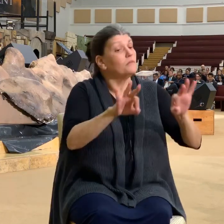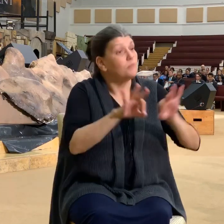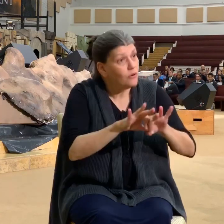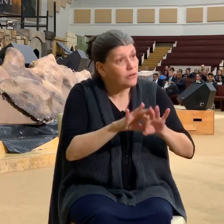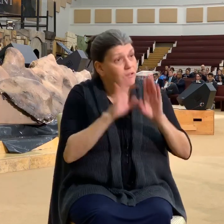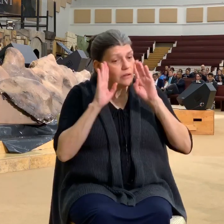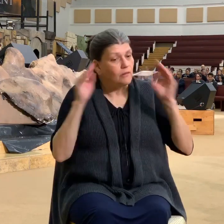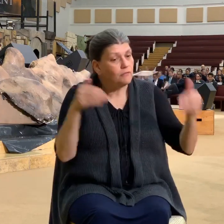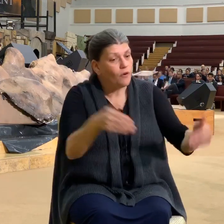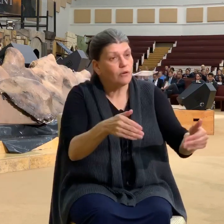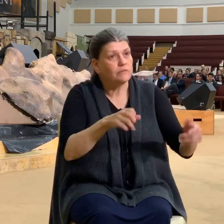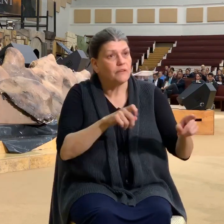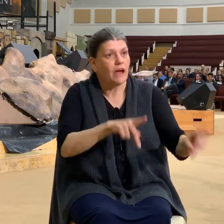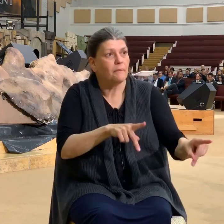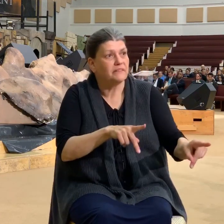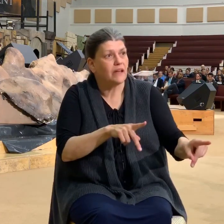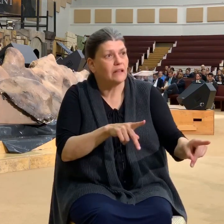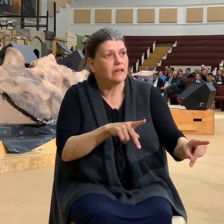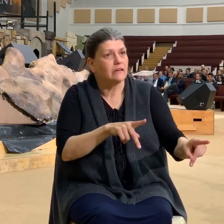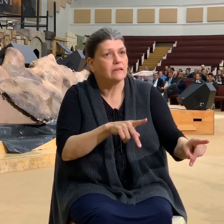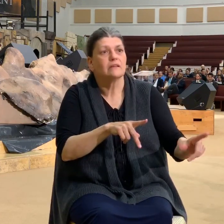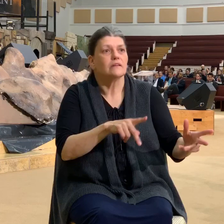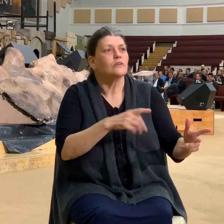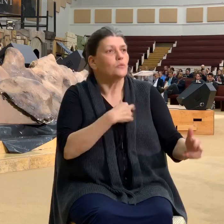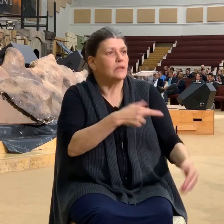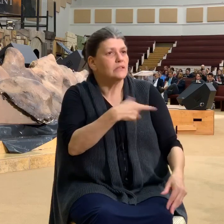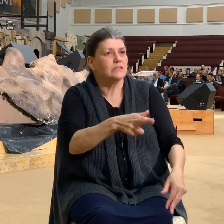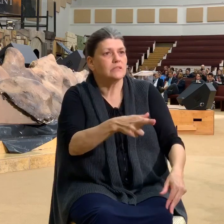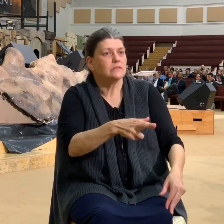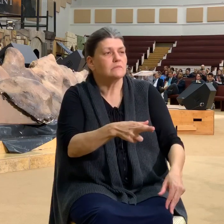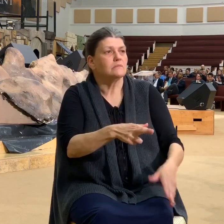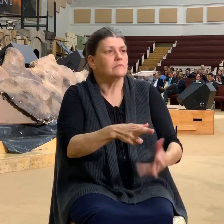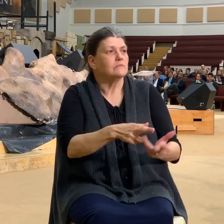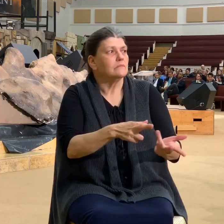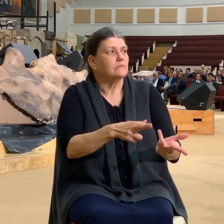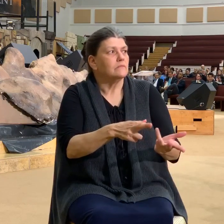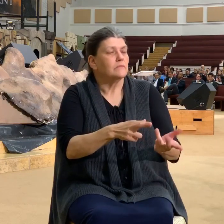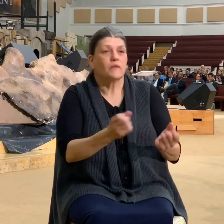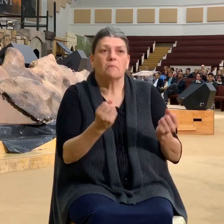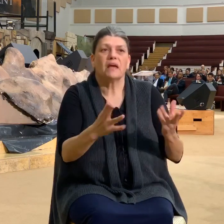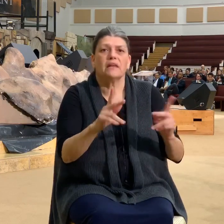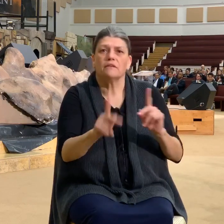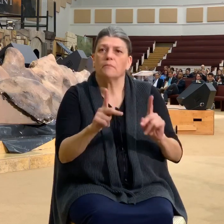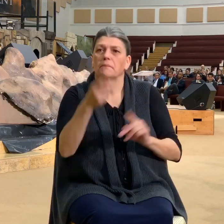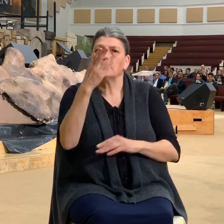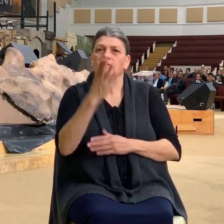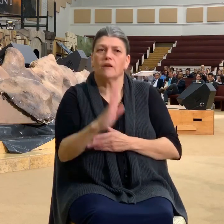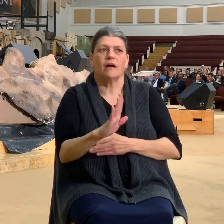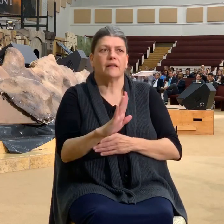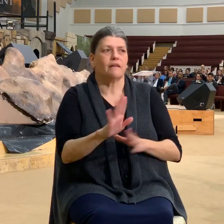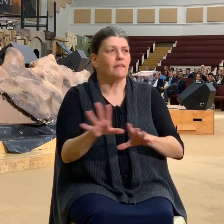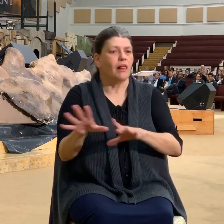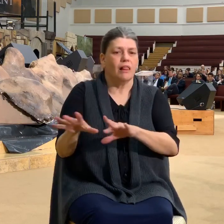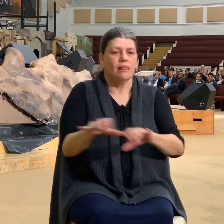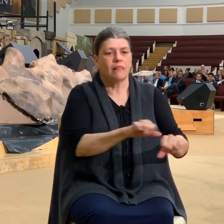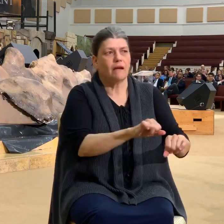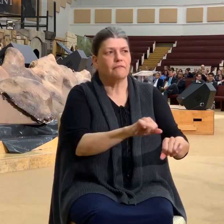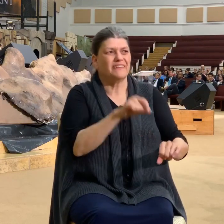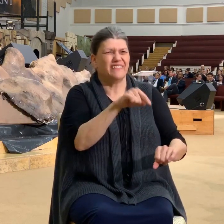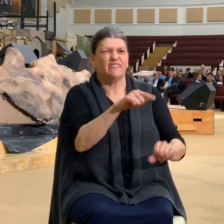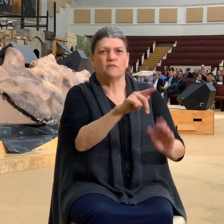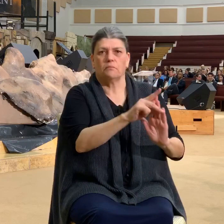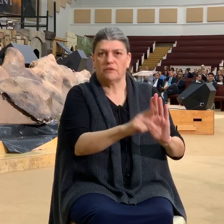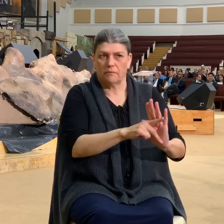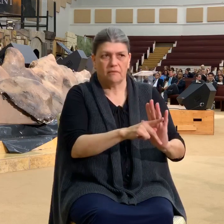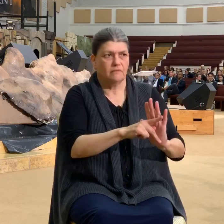focus for the apostolic movement. A lot of the so-called people of God have walked away from this principle, but there